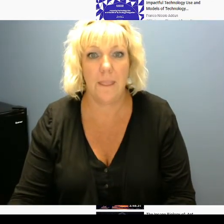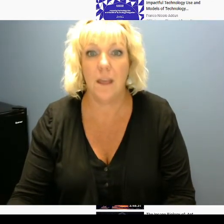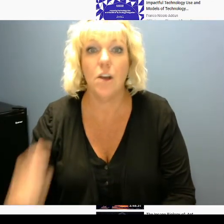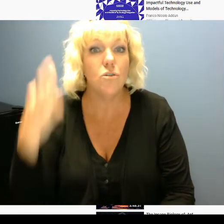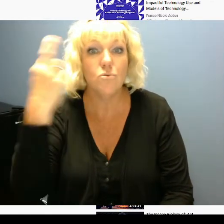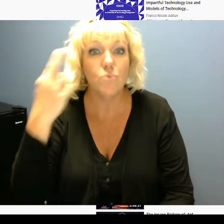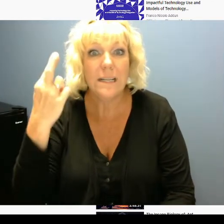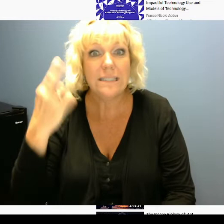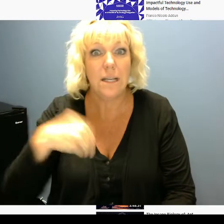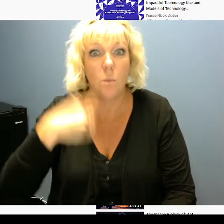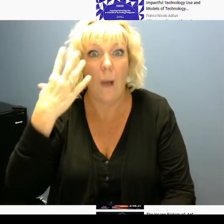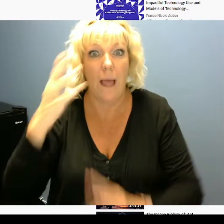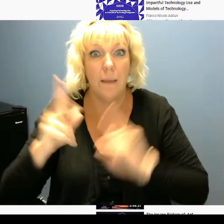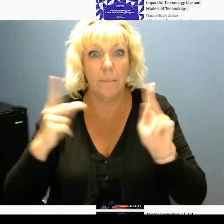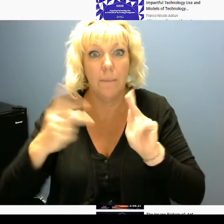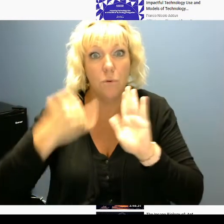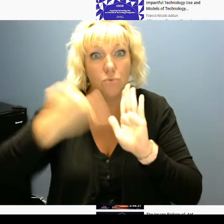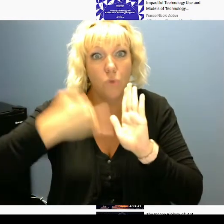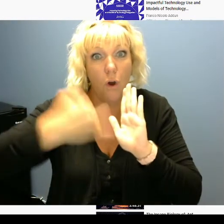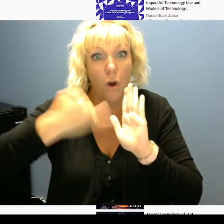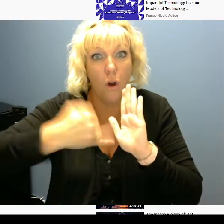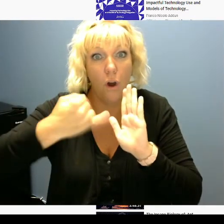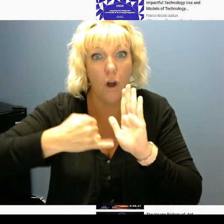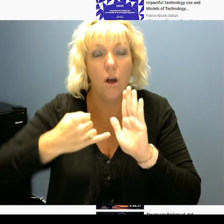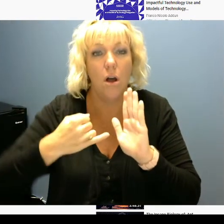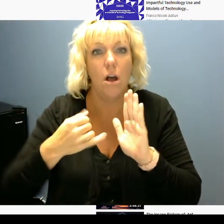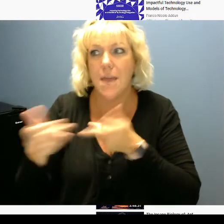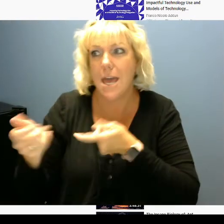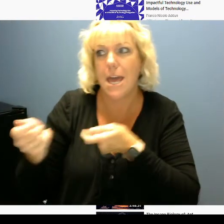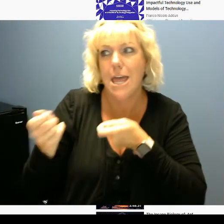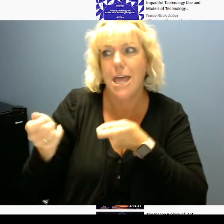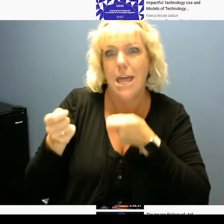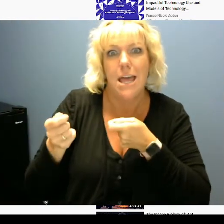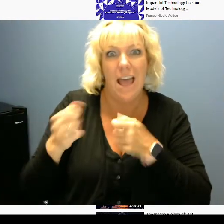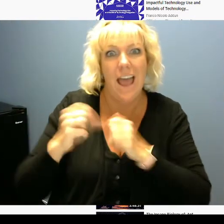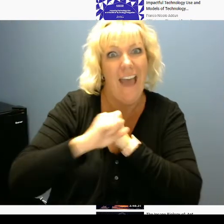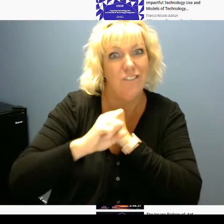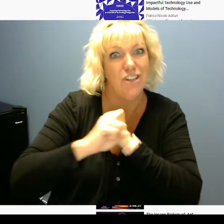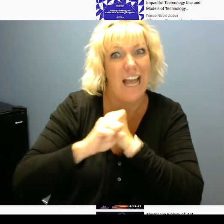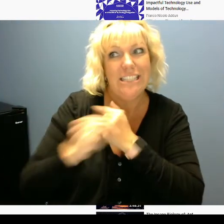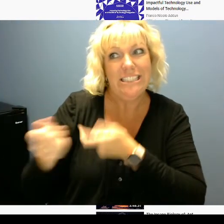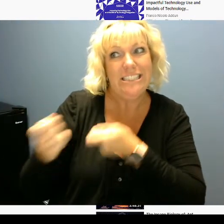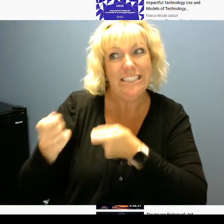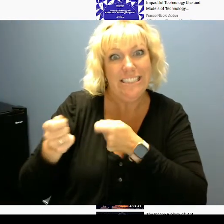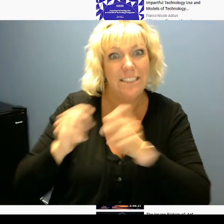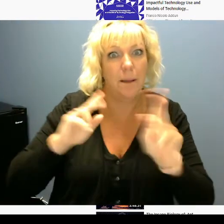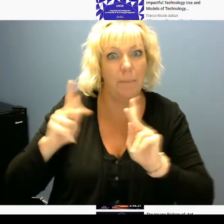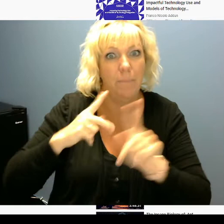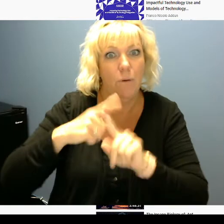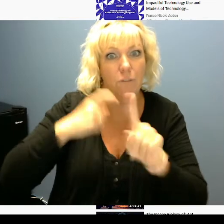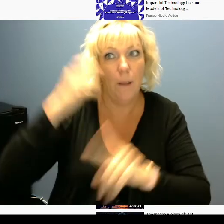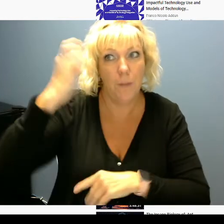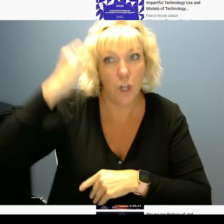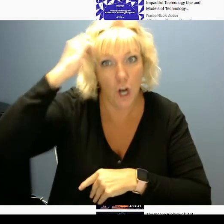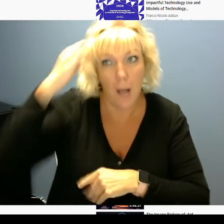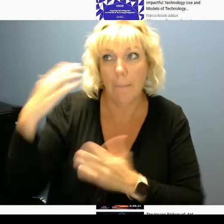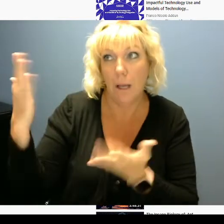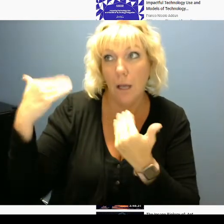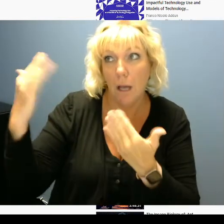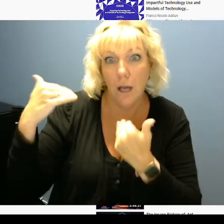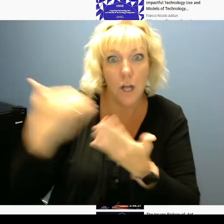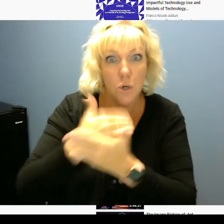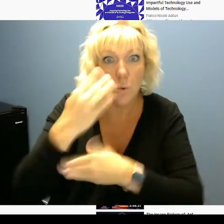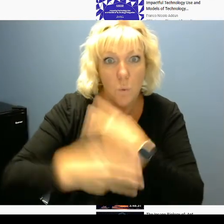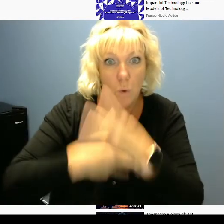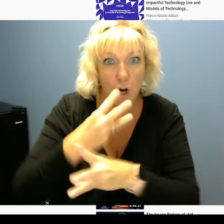They're trying to lure people to the New World. And so if you want to sell something, you put a beautiful